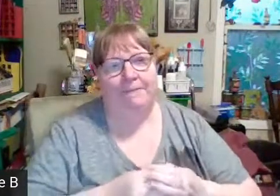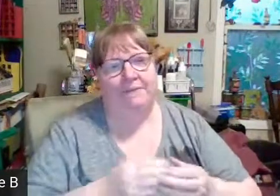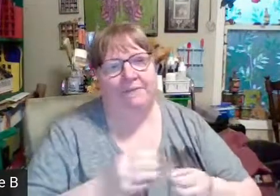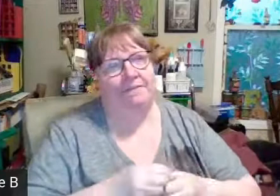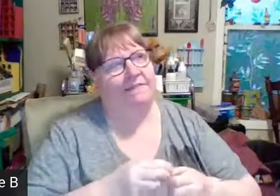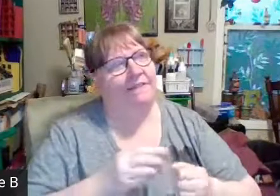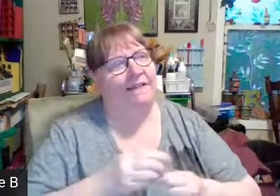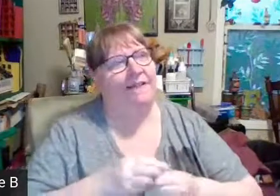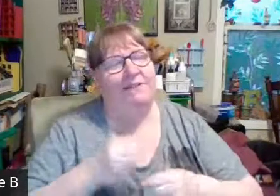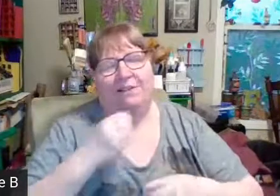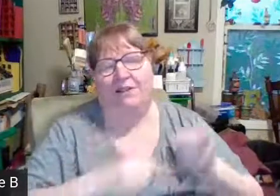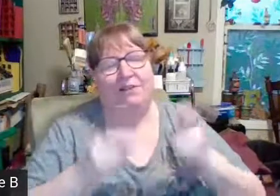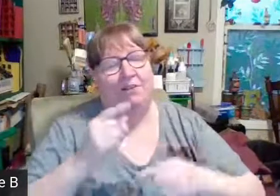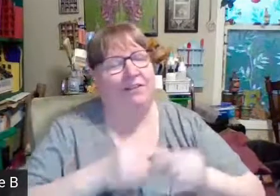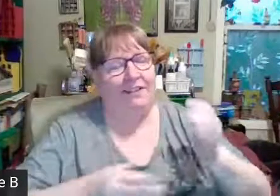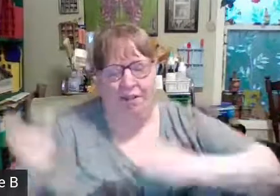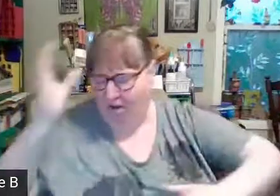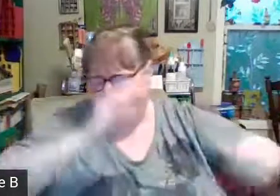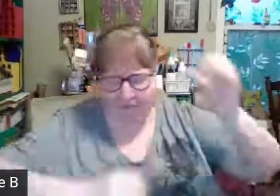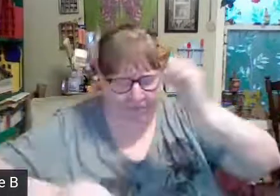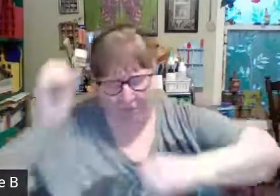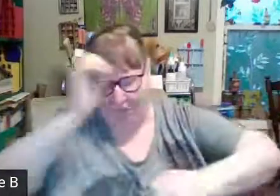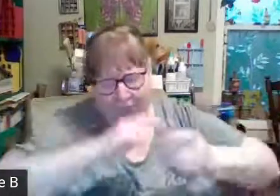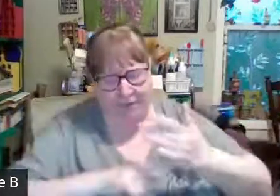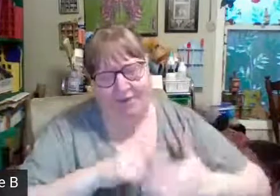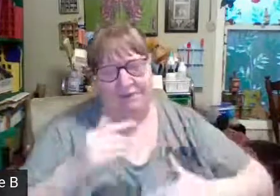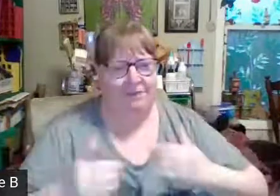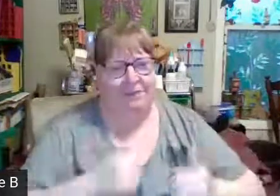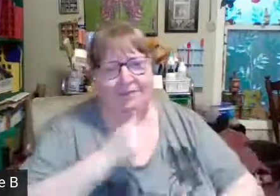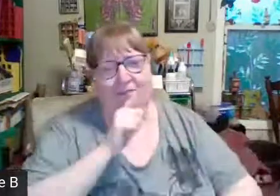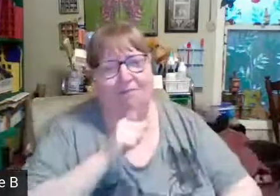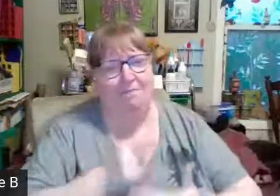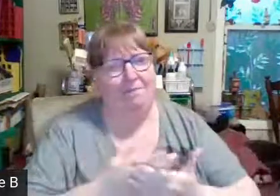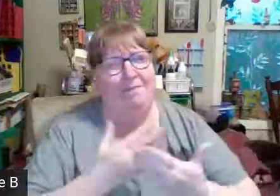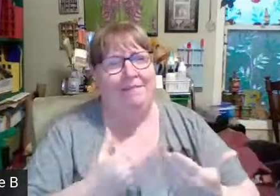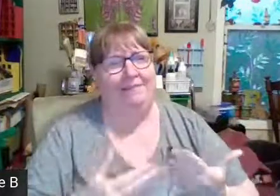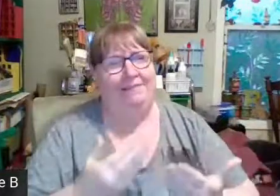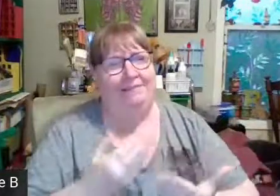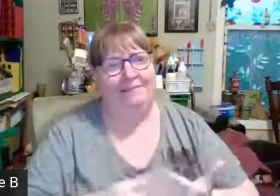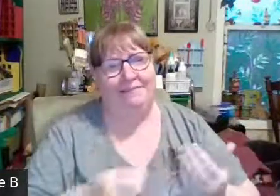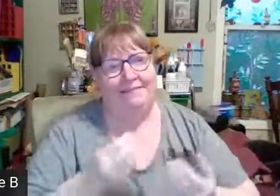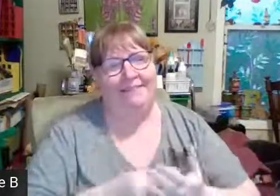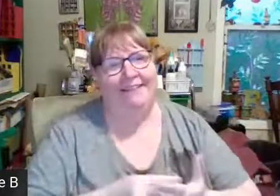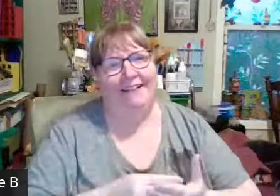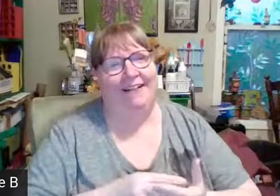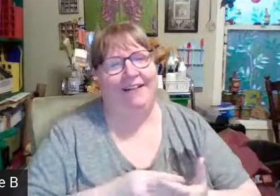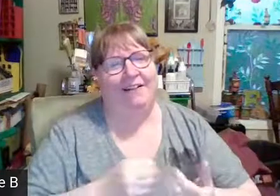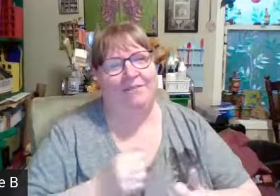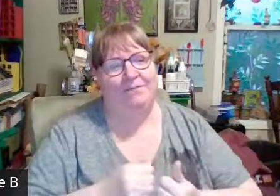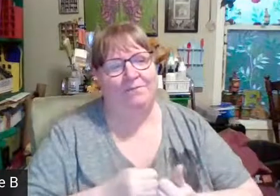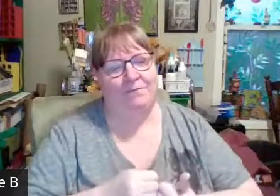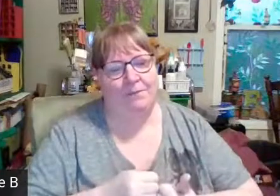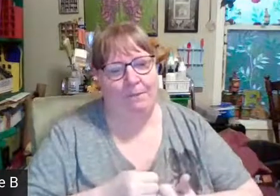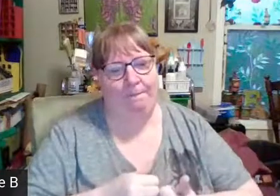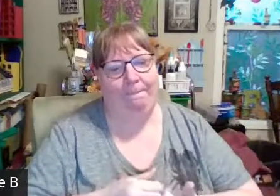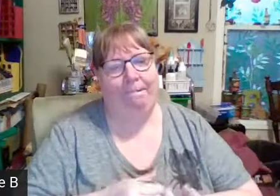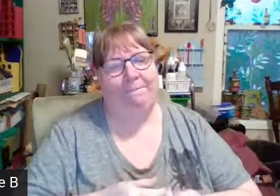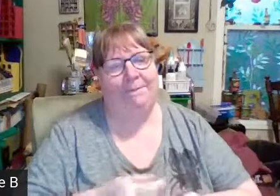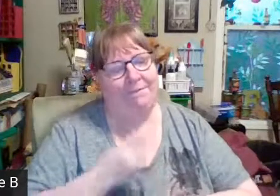not, we have been mailing all kinds of packages from every which direction. And that's because we've been blessed recently. And we